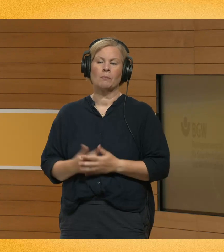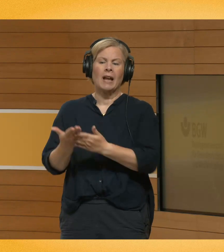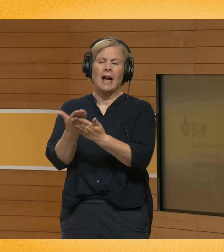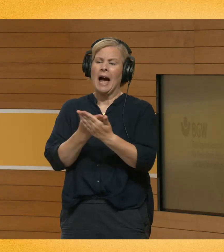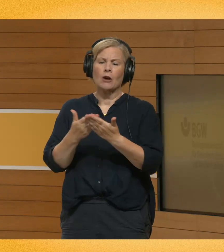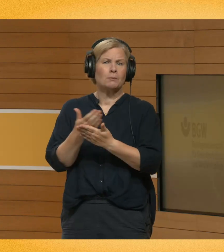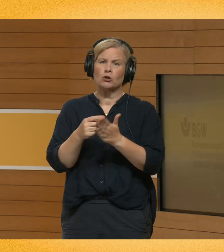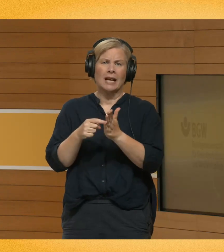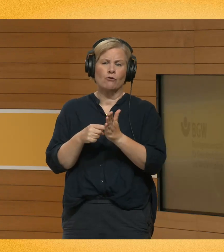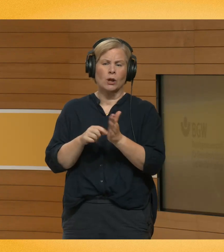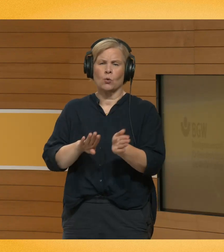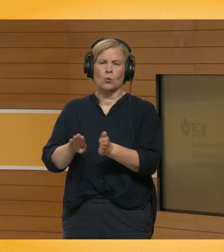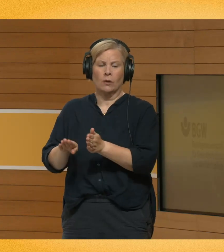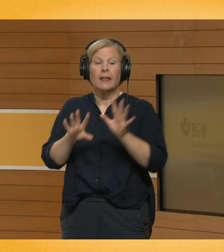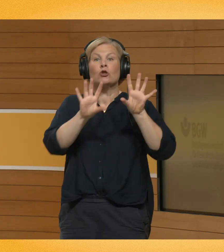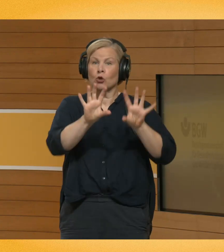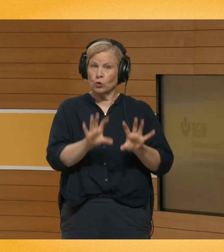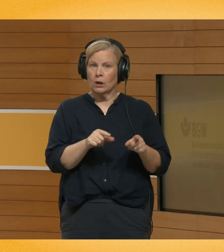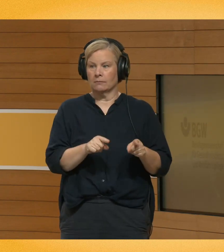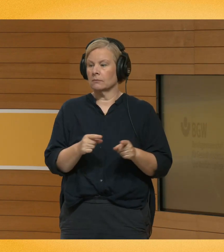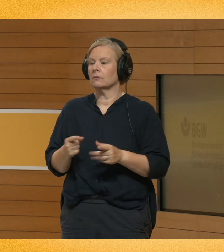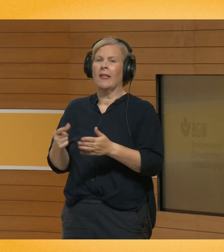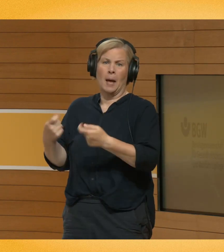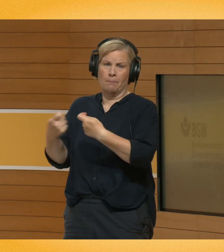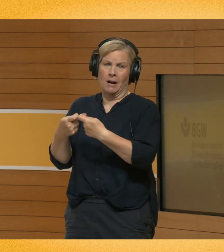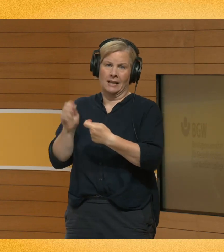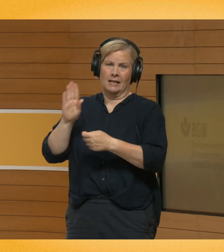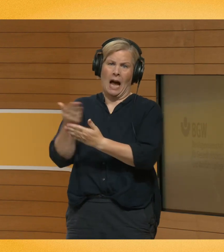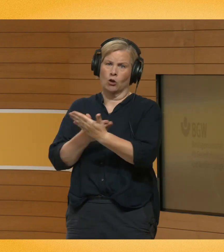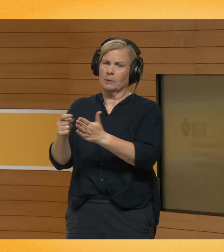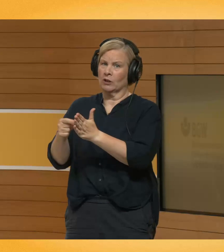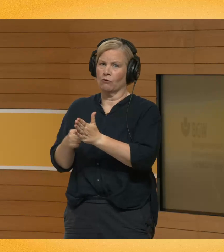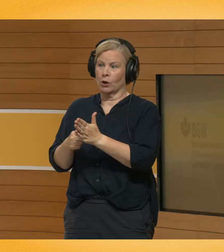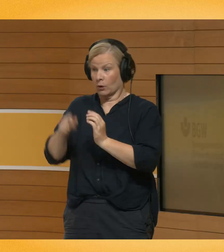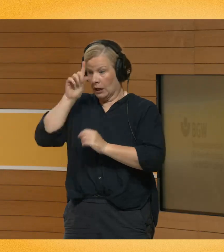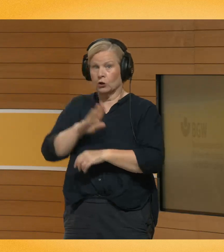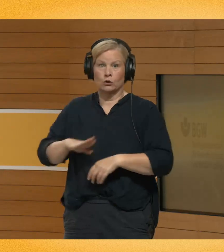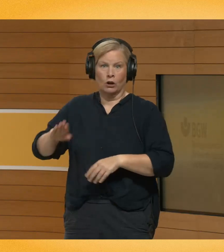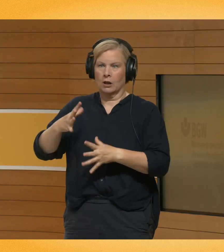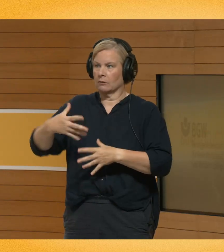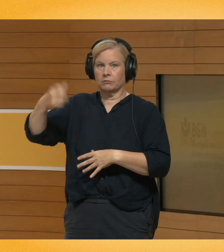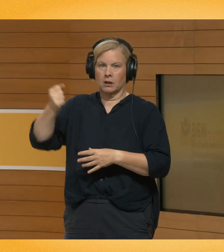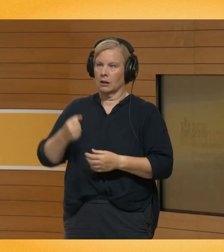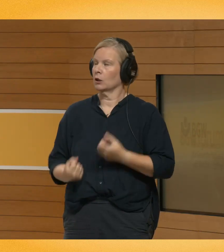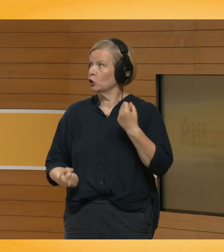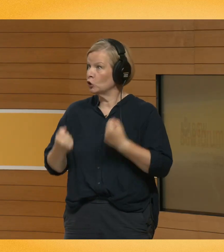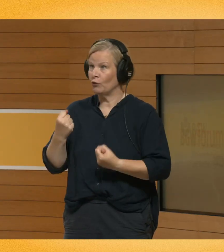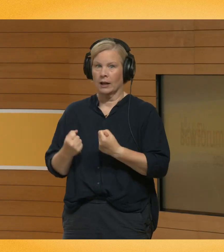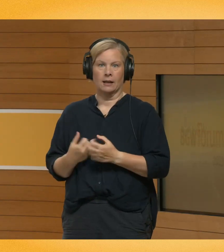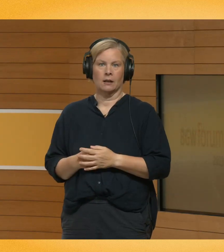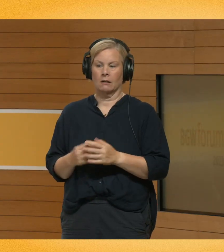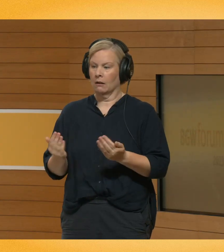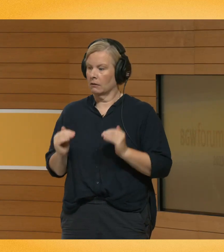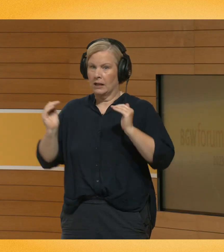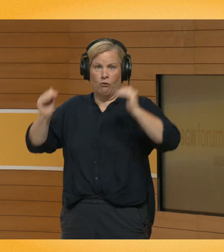to magnet. They're a little bit different, but overall, the idea is also to improve